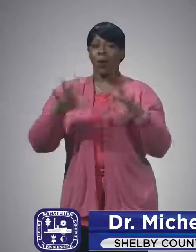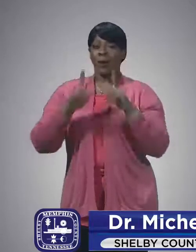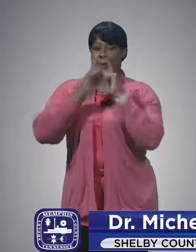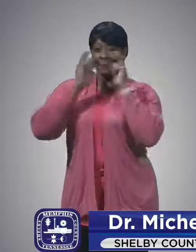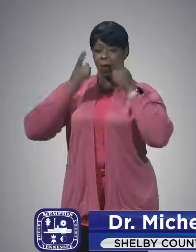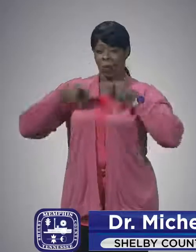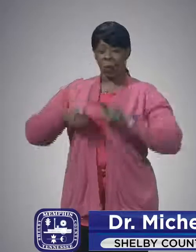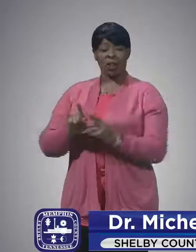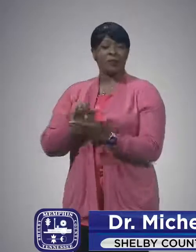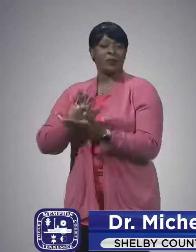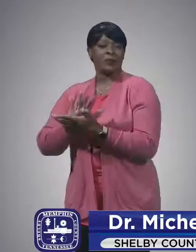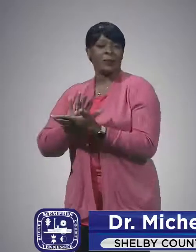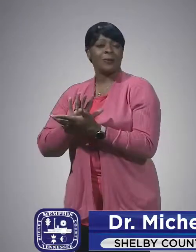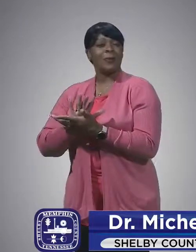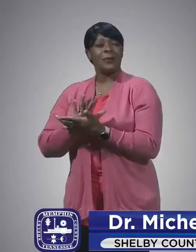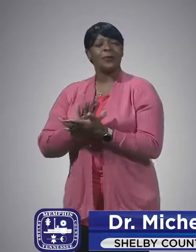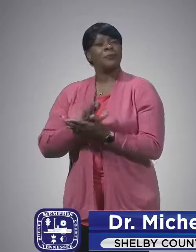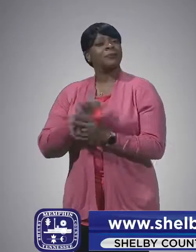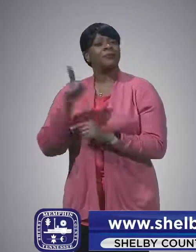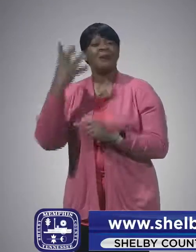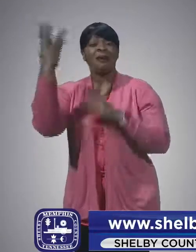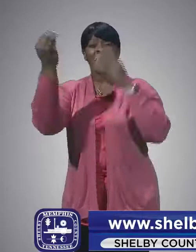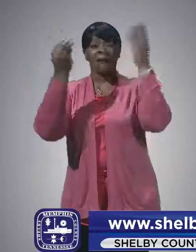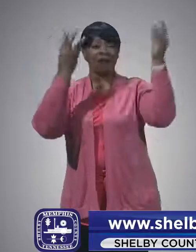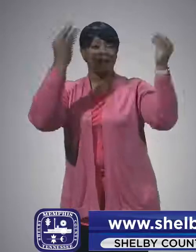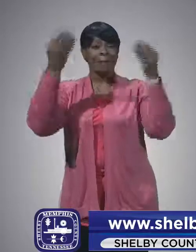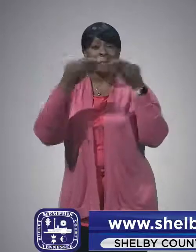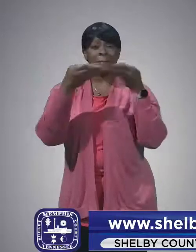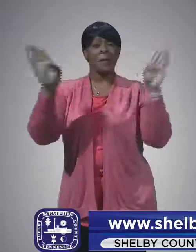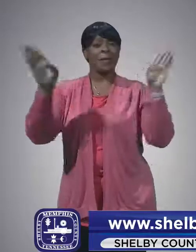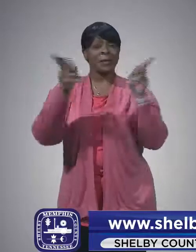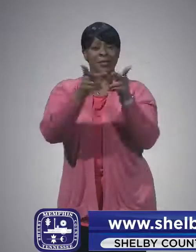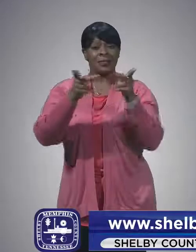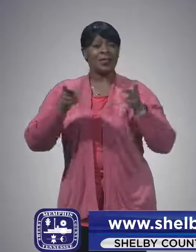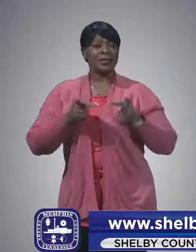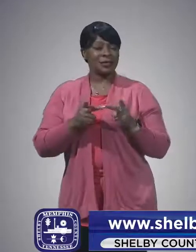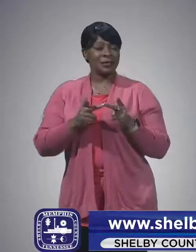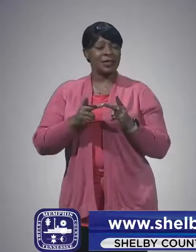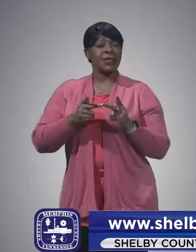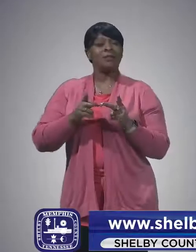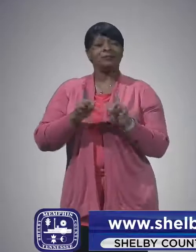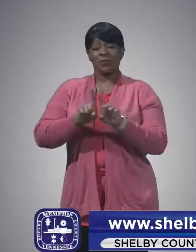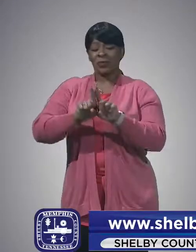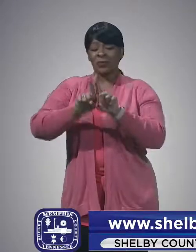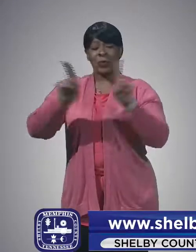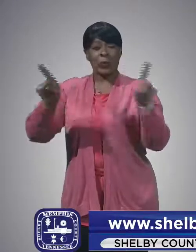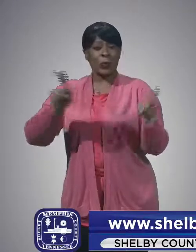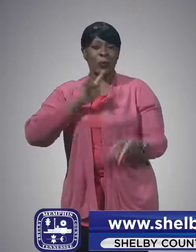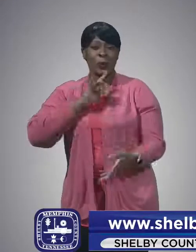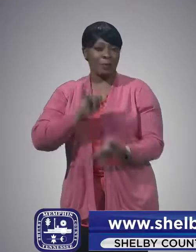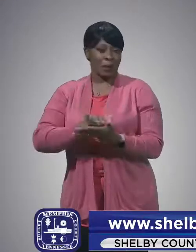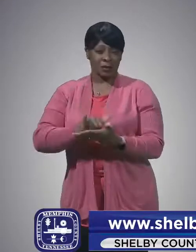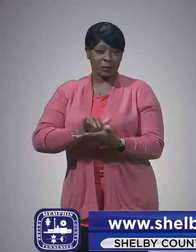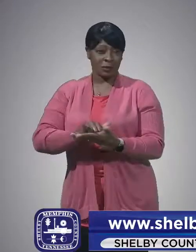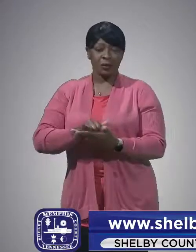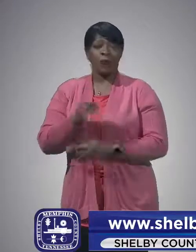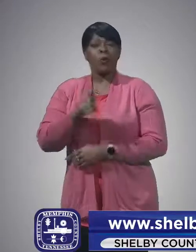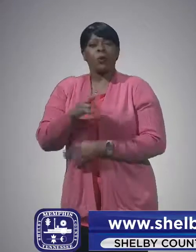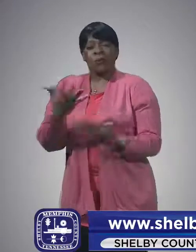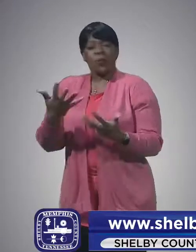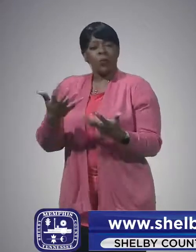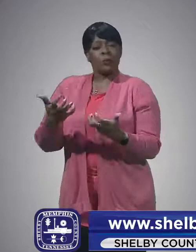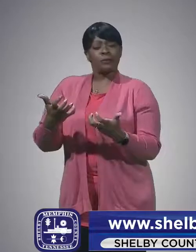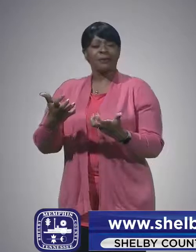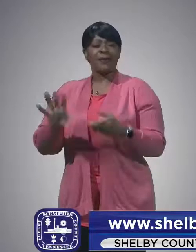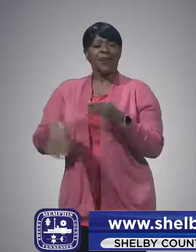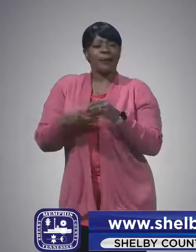up in school, but even when you are out in public spaces where social distancing isn't possible, or you just want to